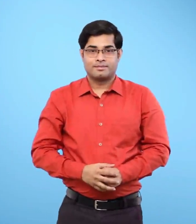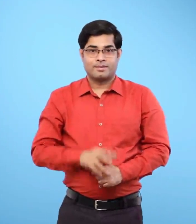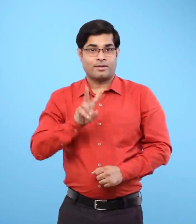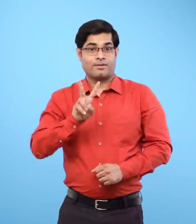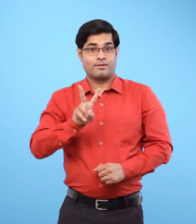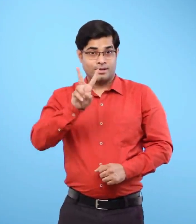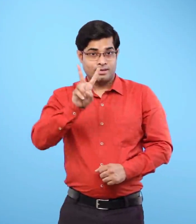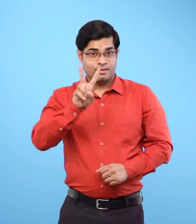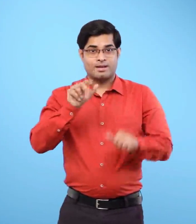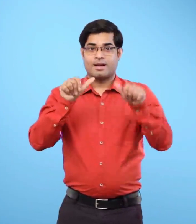Vaibhav,